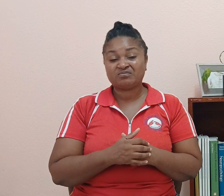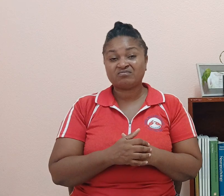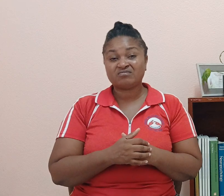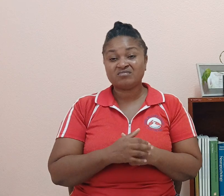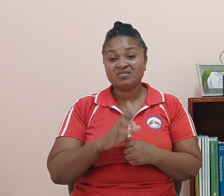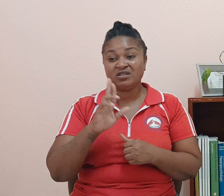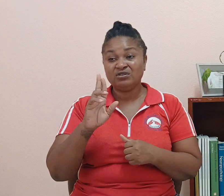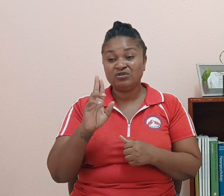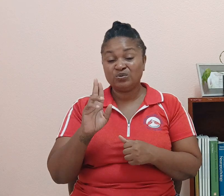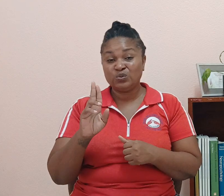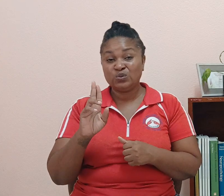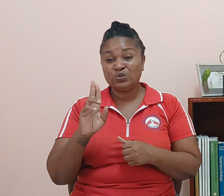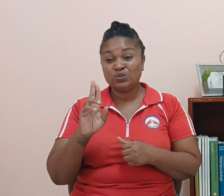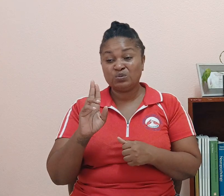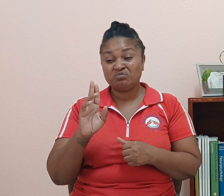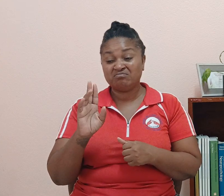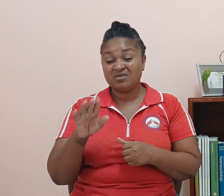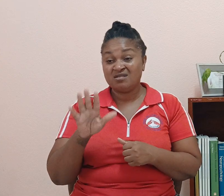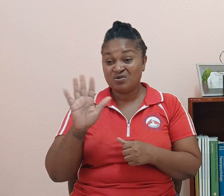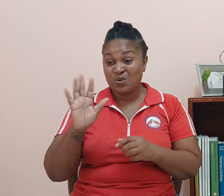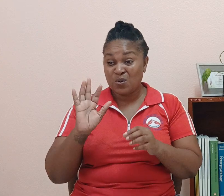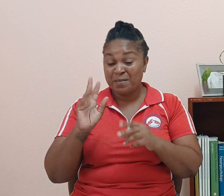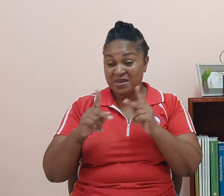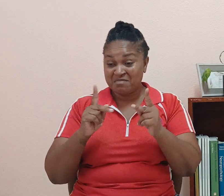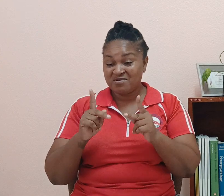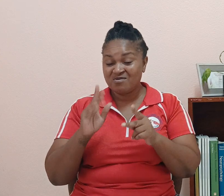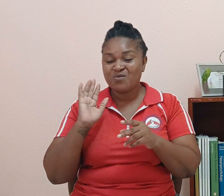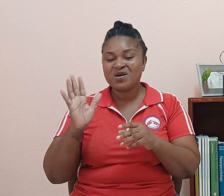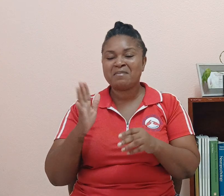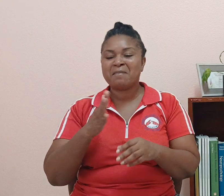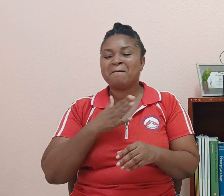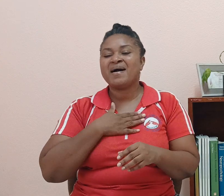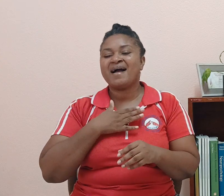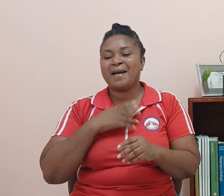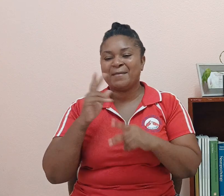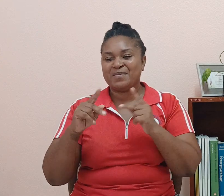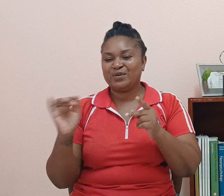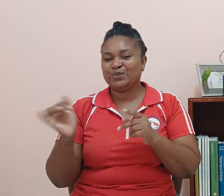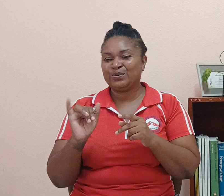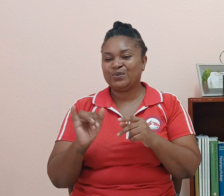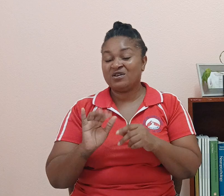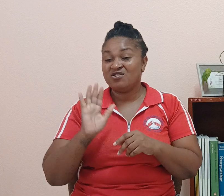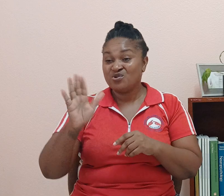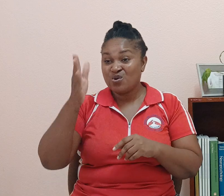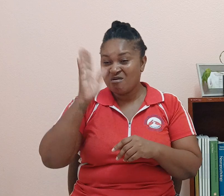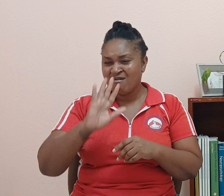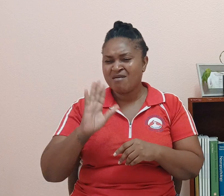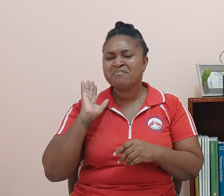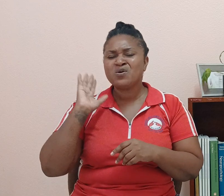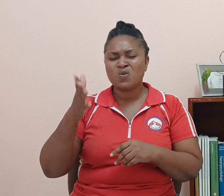Your people will be my people, and your God, my God.